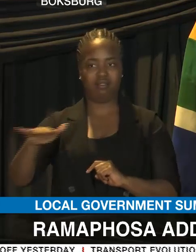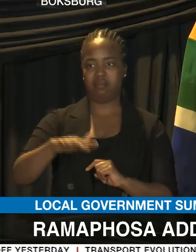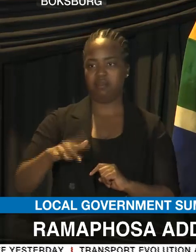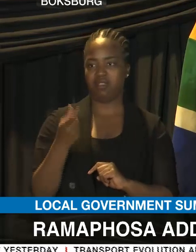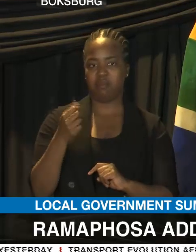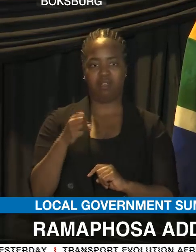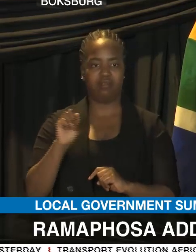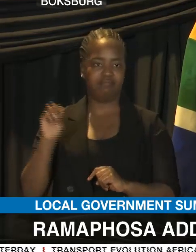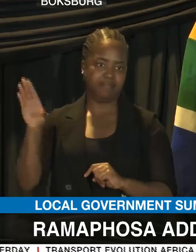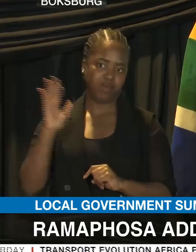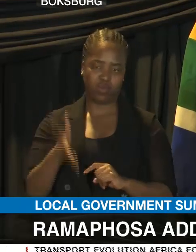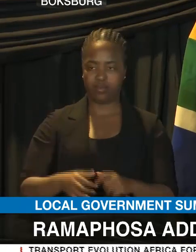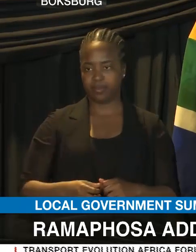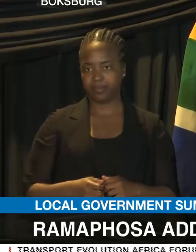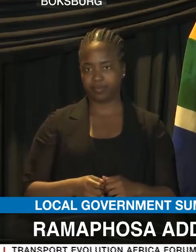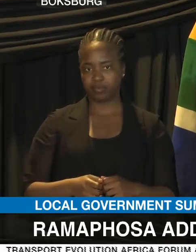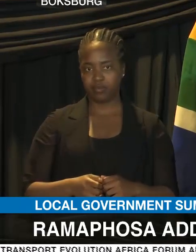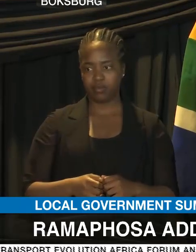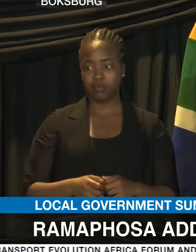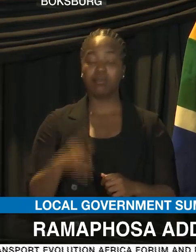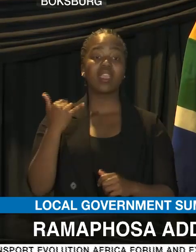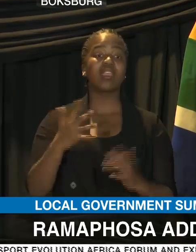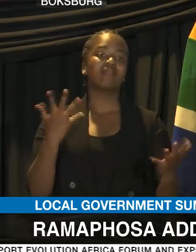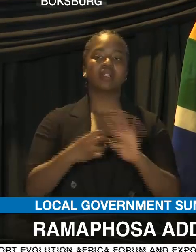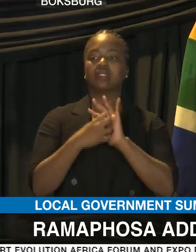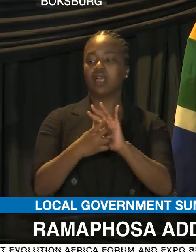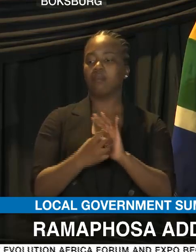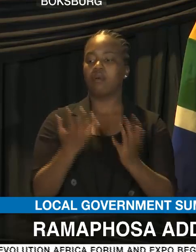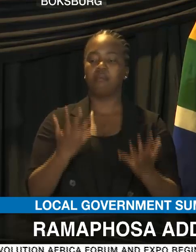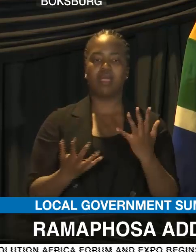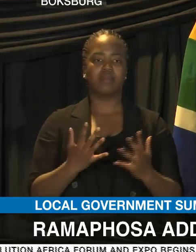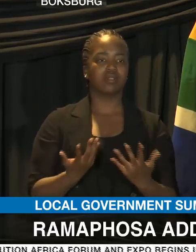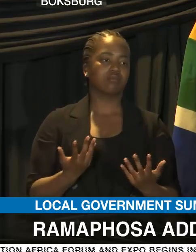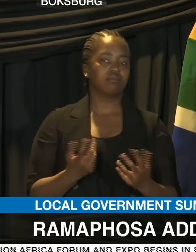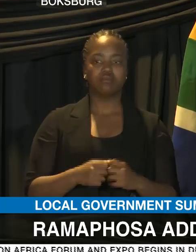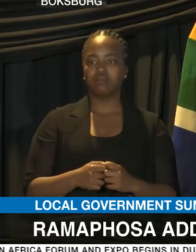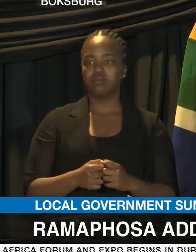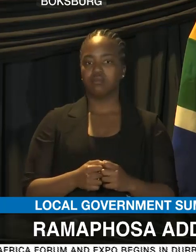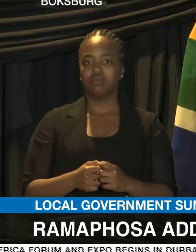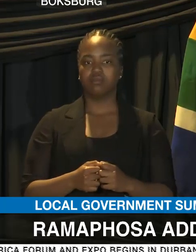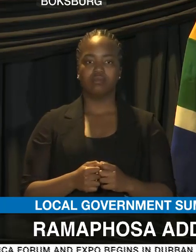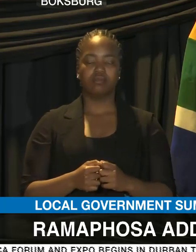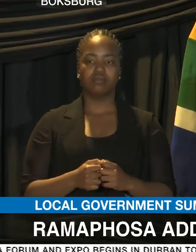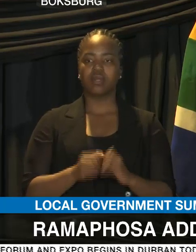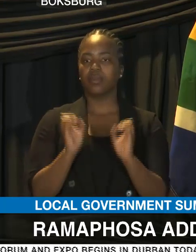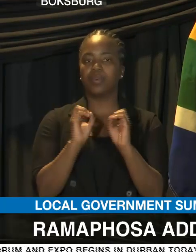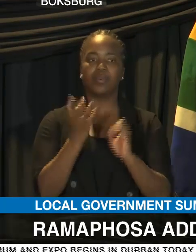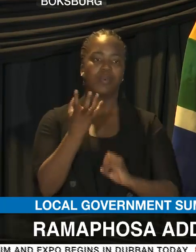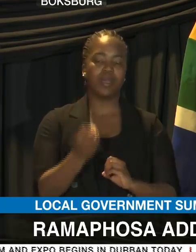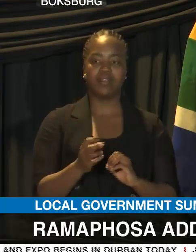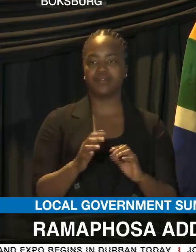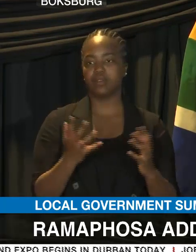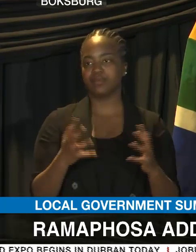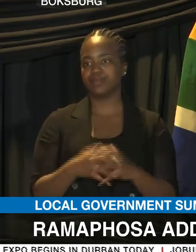invest. And if, for instance, they are not met by